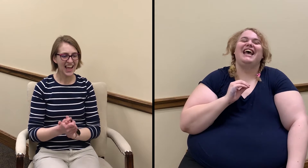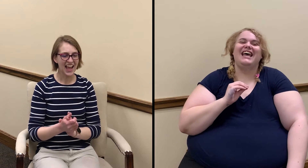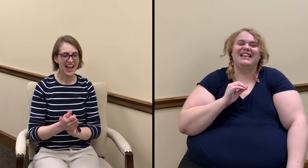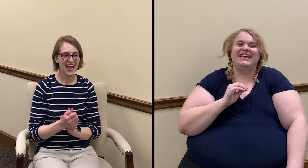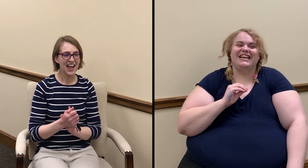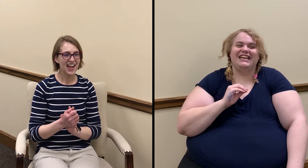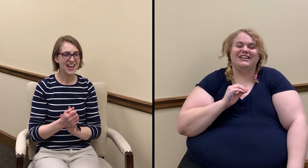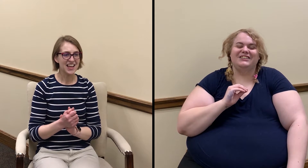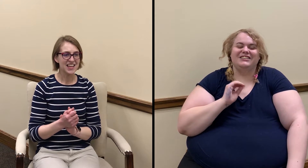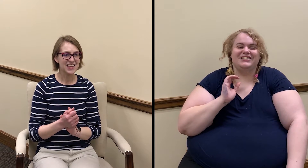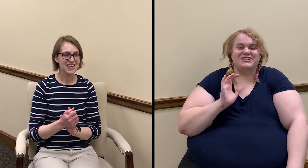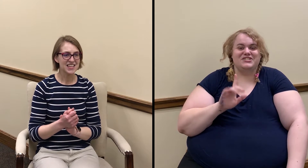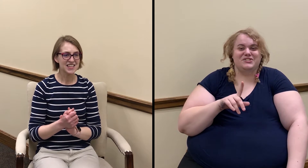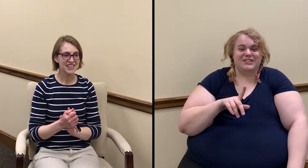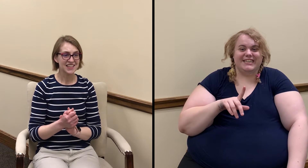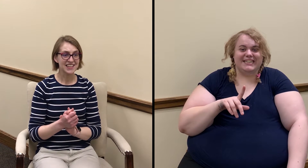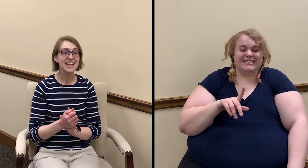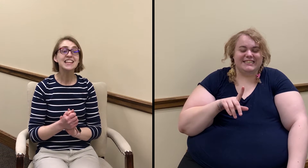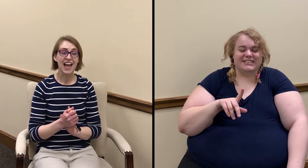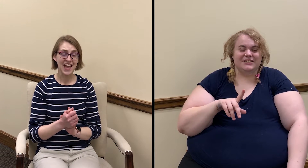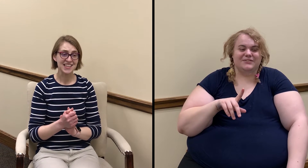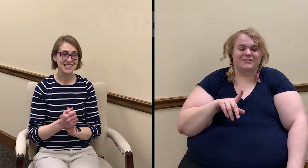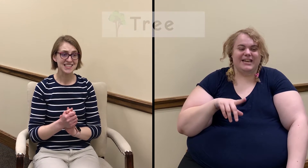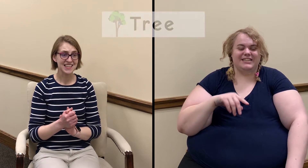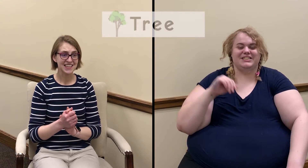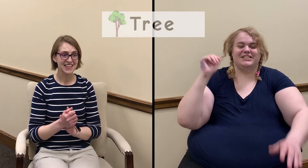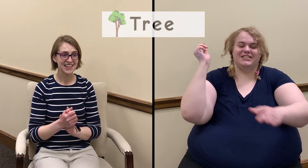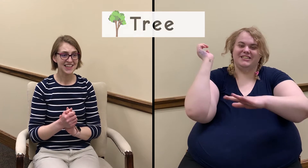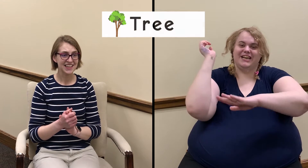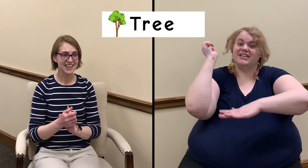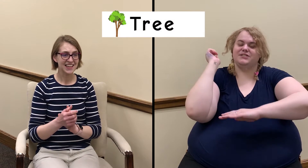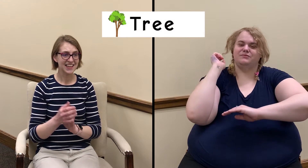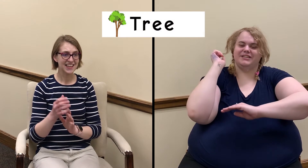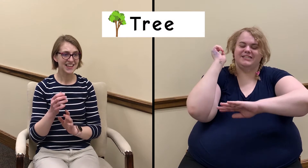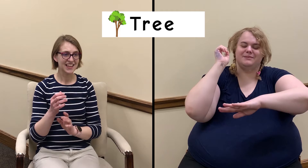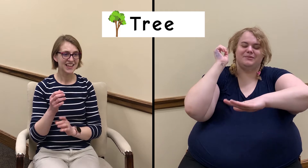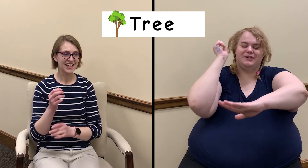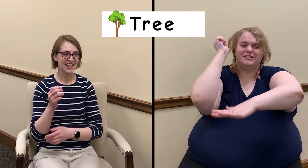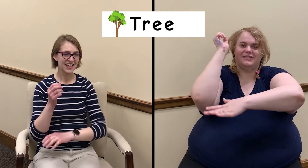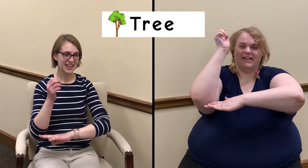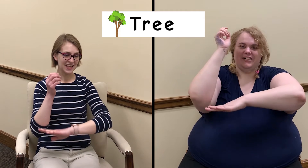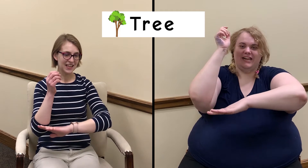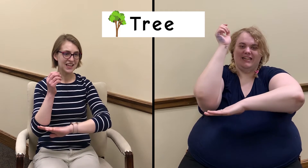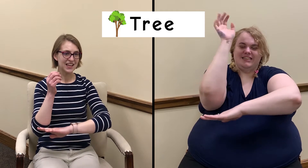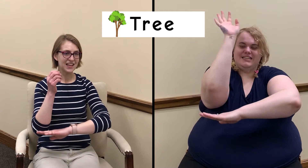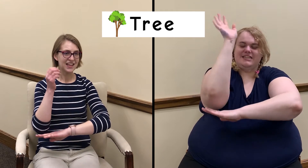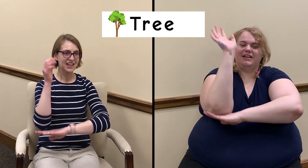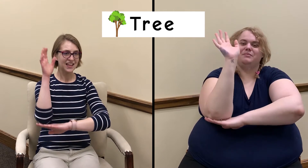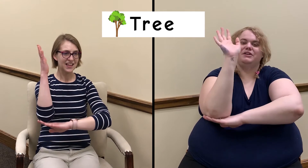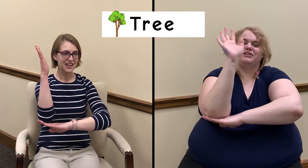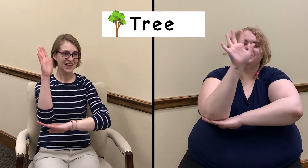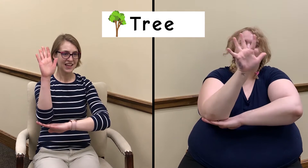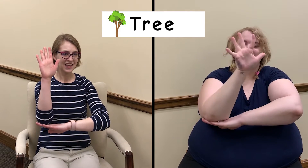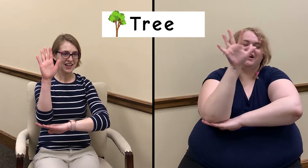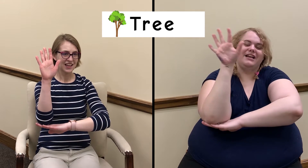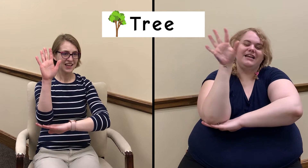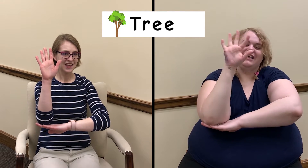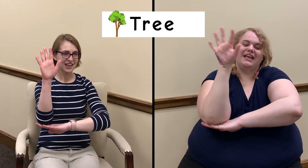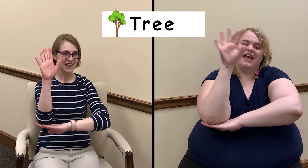And then there's trees, yes. Which is really simple. You just take your hand like this and you put your little tree on and